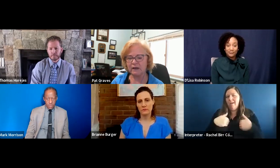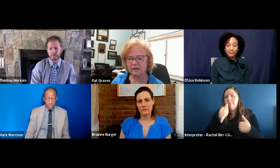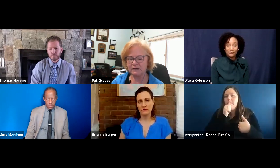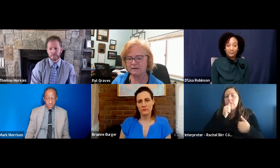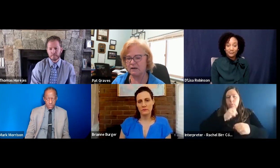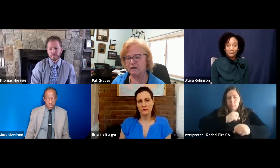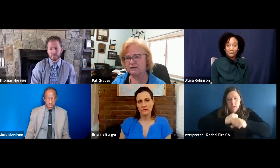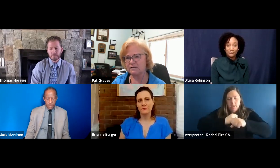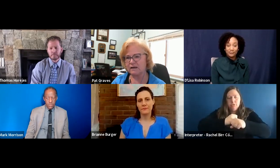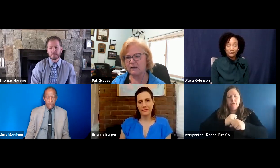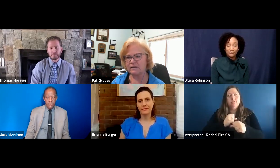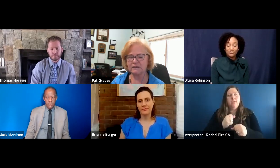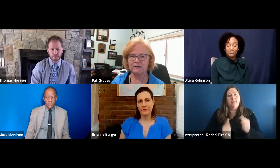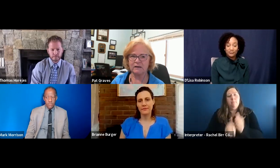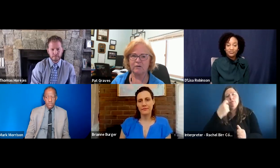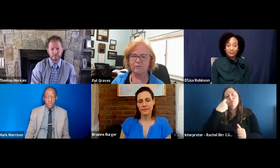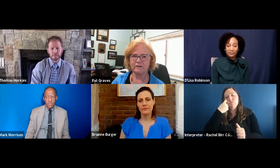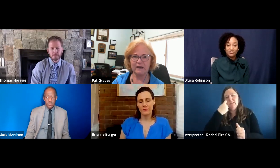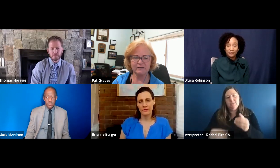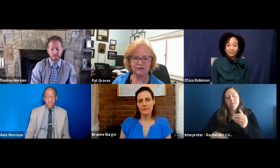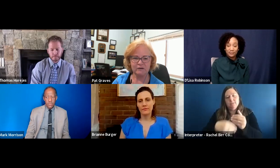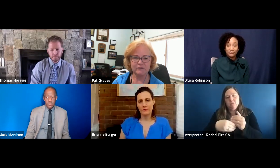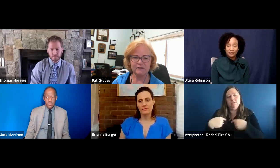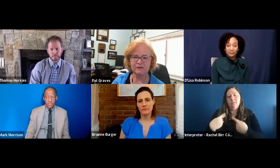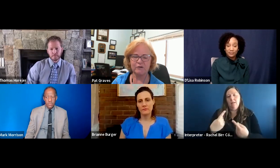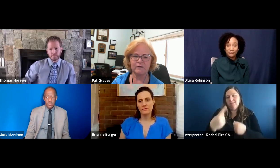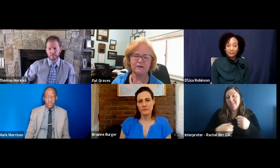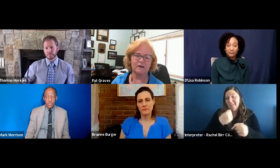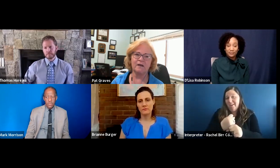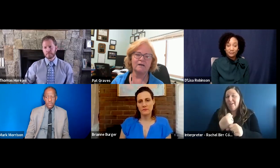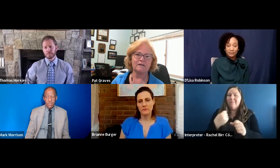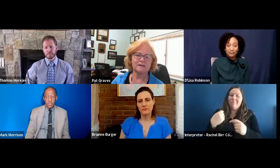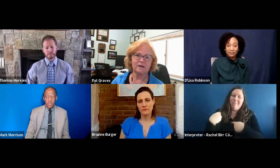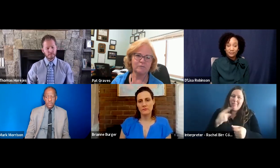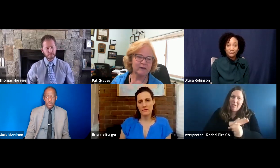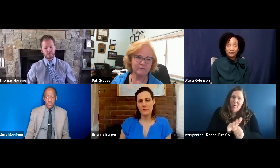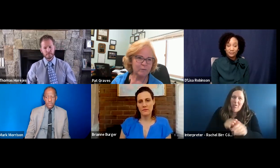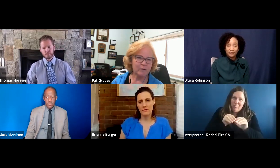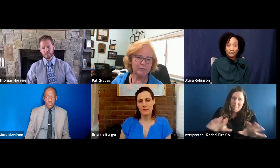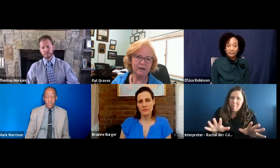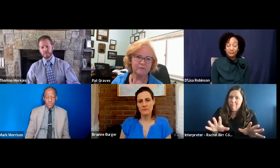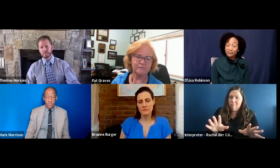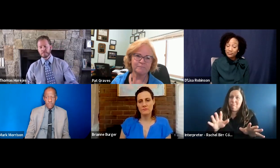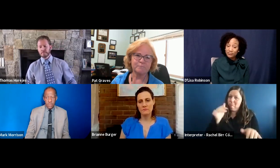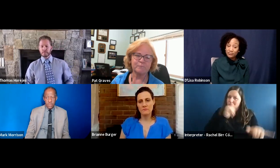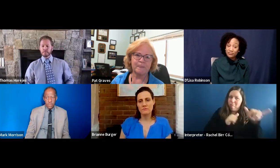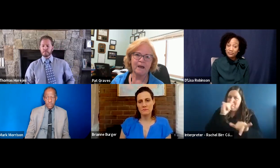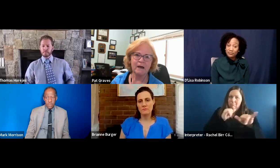the latest is that over the last year since COVID, this is unbelievable, but we